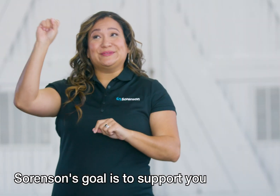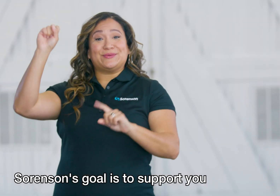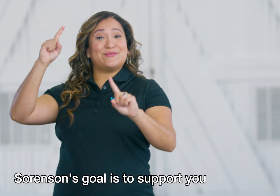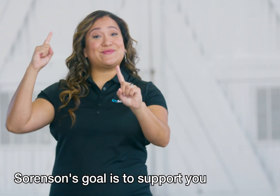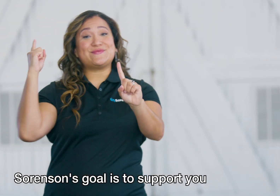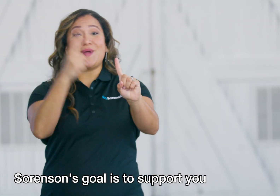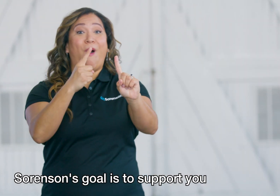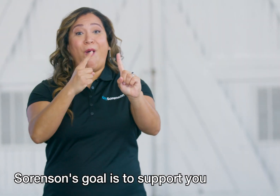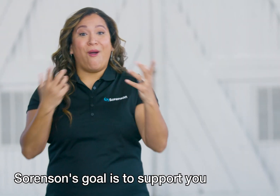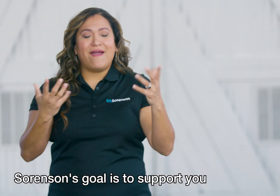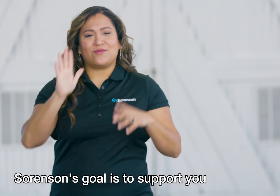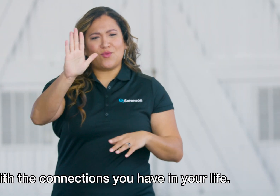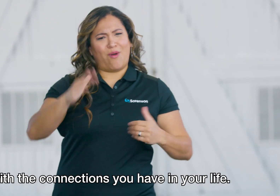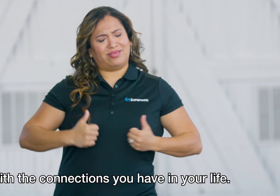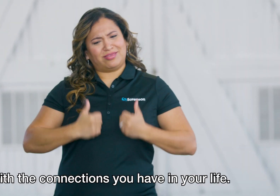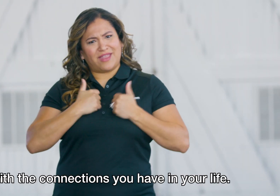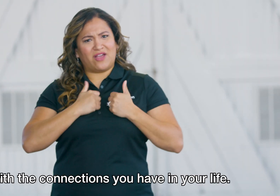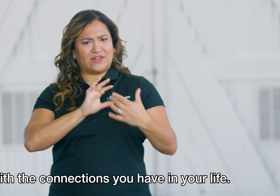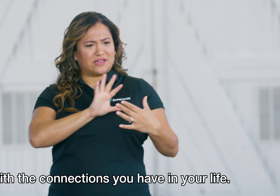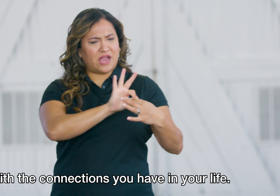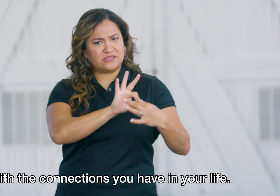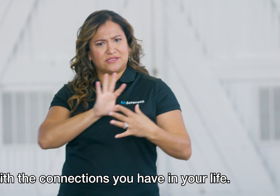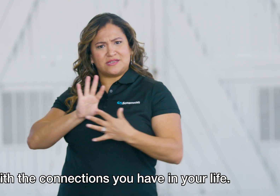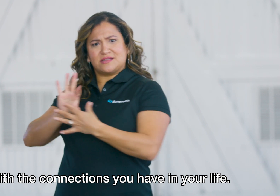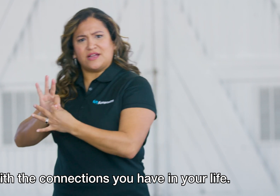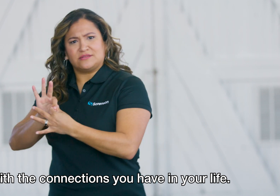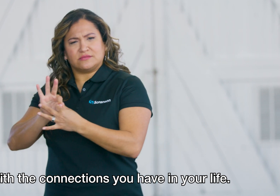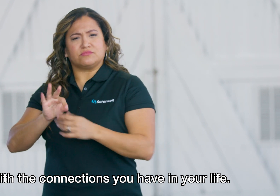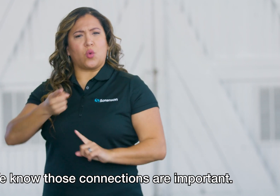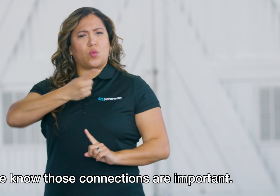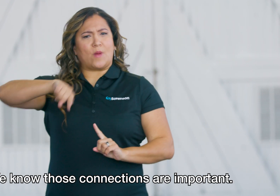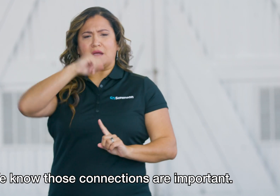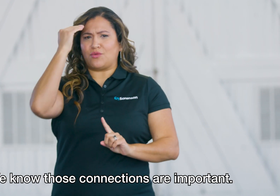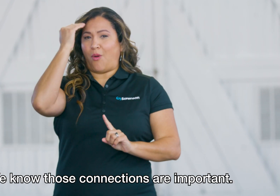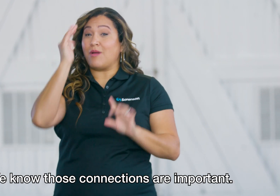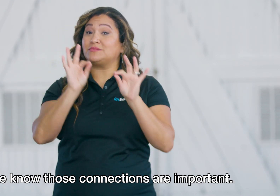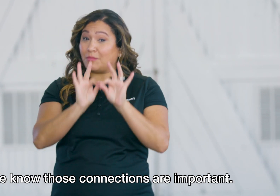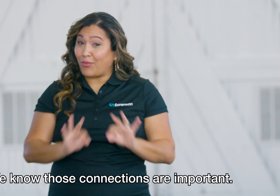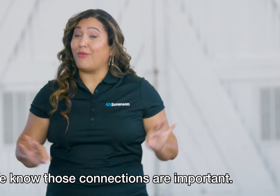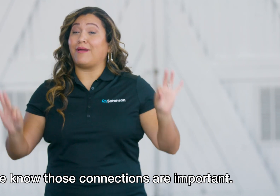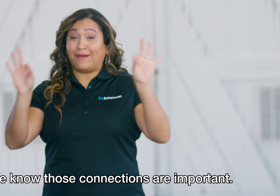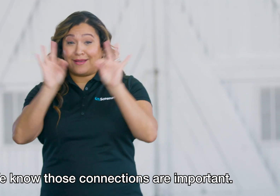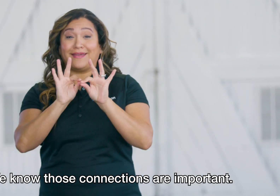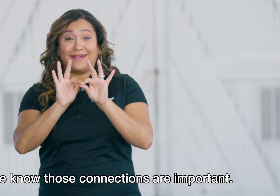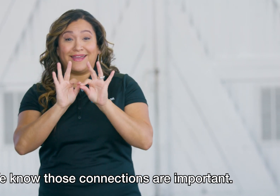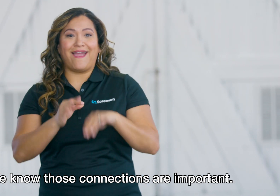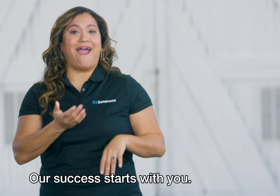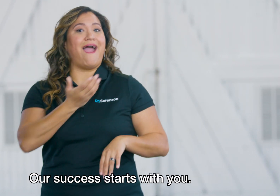Sorenson's goal is to support you with the connections you have in your life. We know those connections are important.